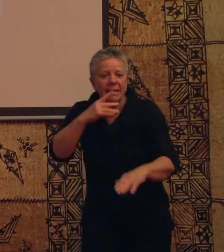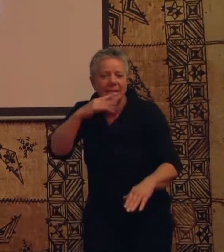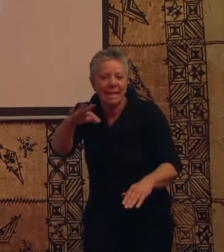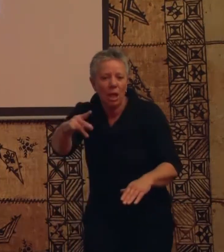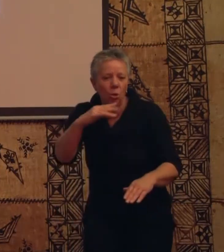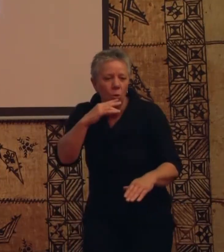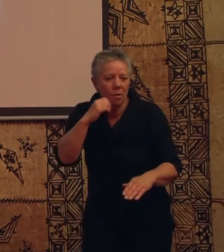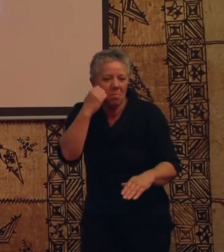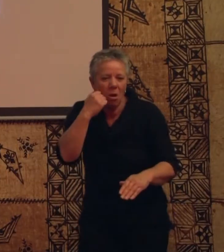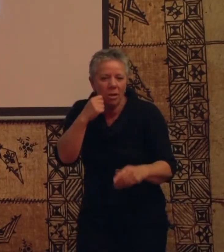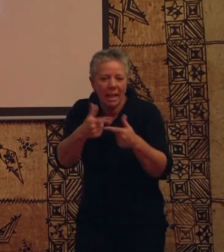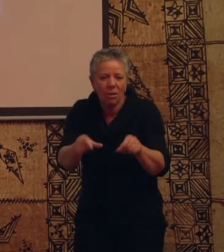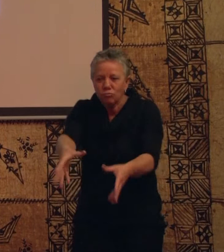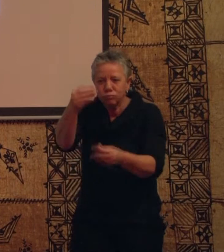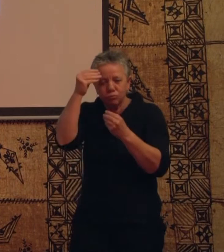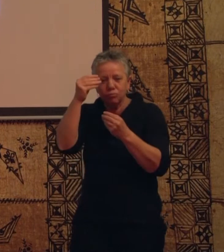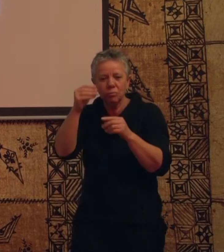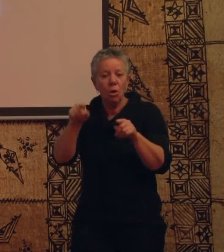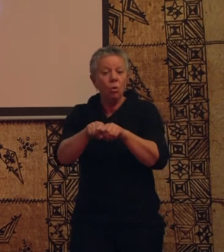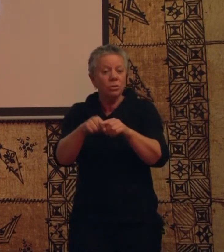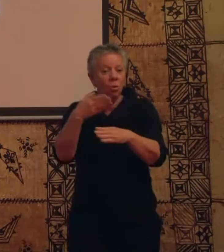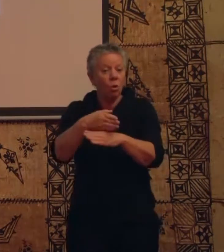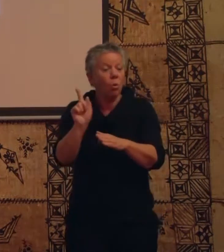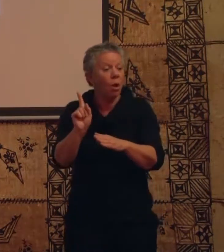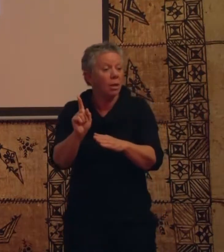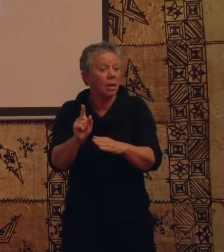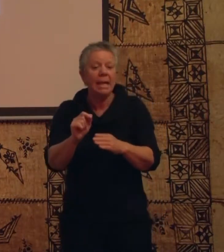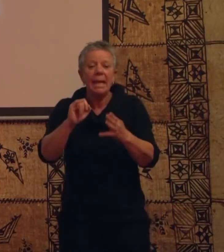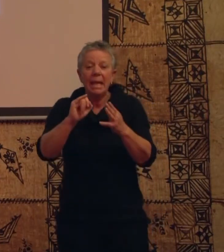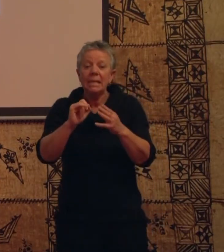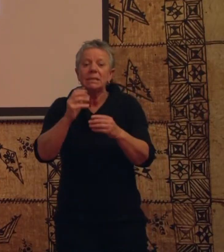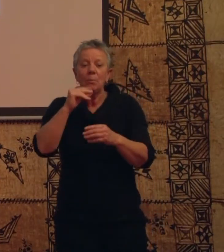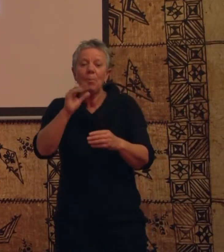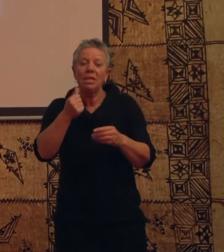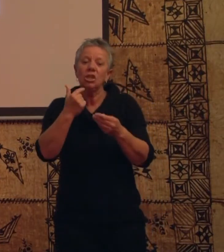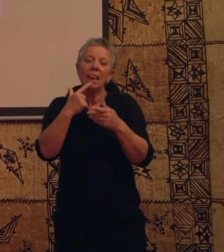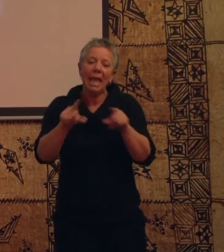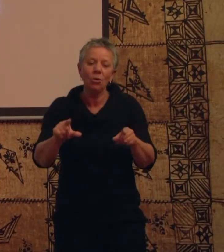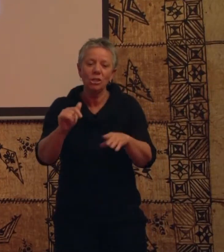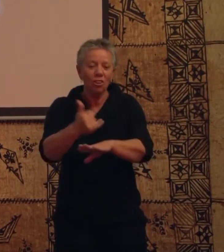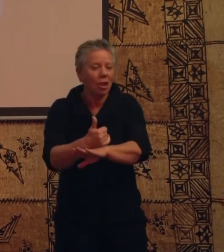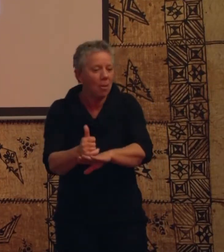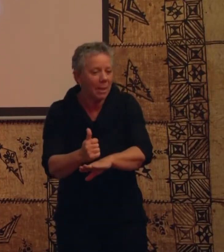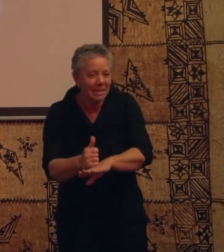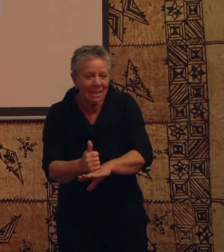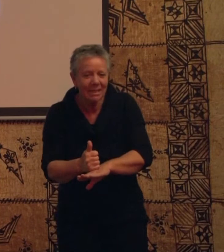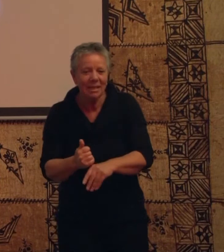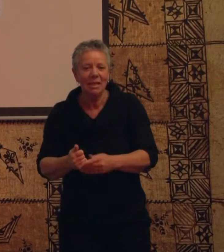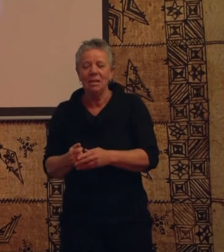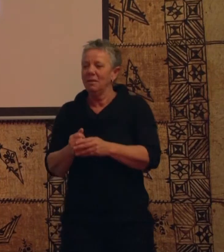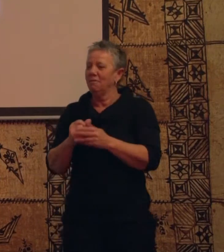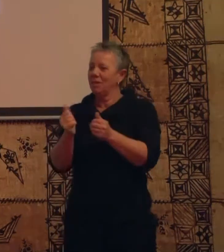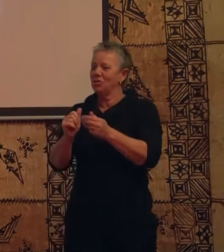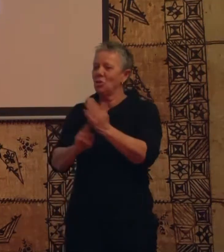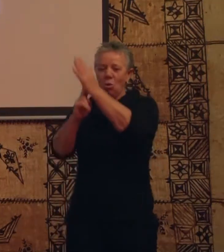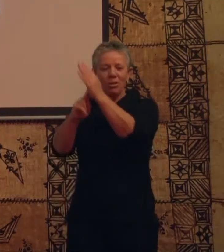got a unique standpoint from which to practice as a speech-language therapist. She's traveling the whole of Northland, and she's going to share with us her perspectives